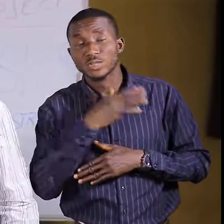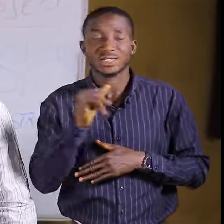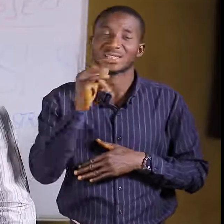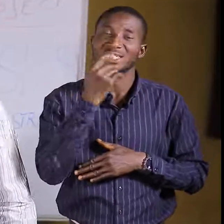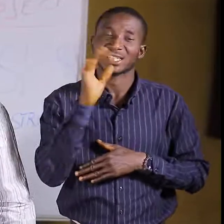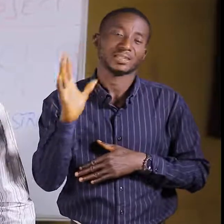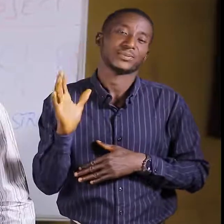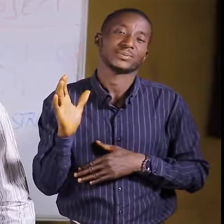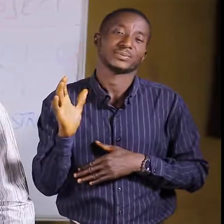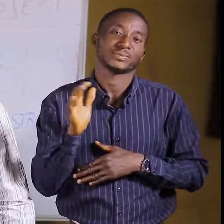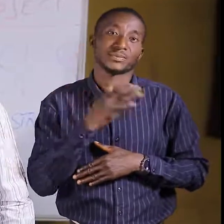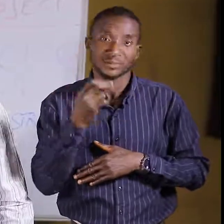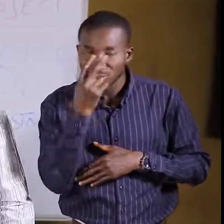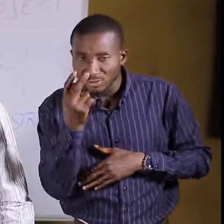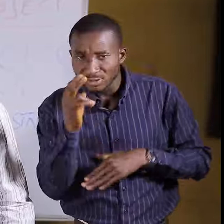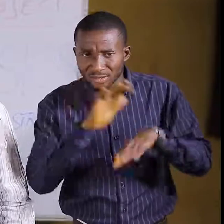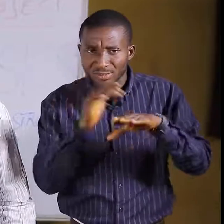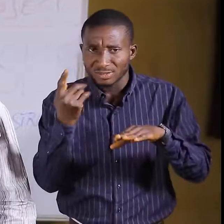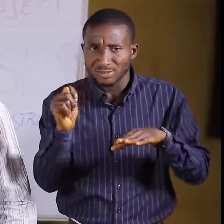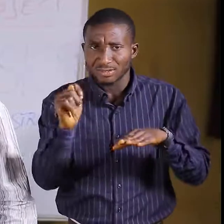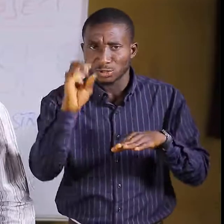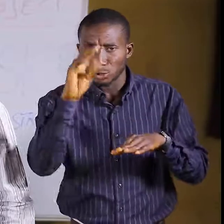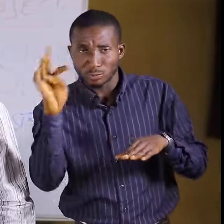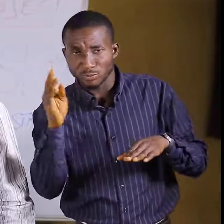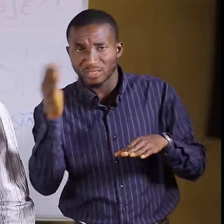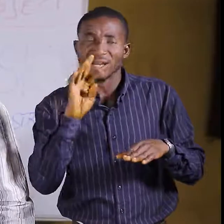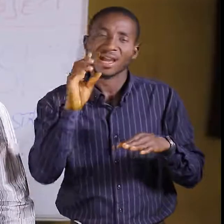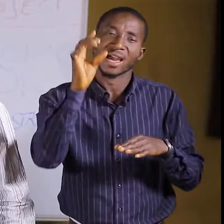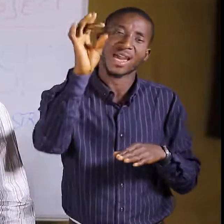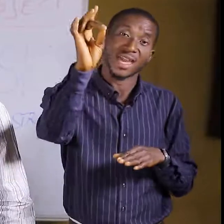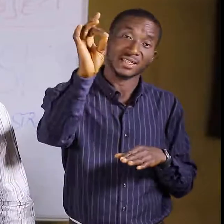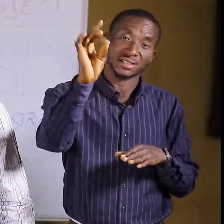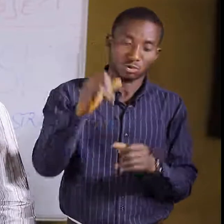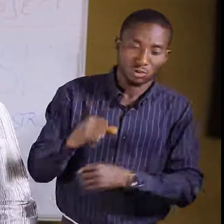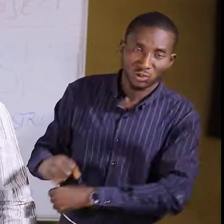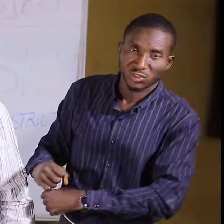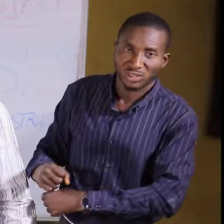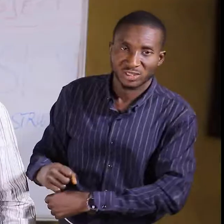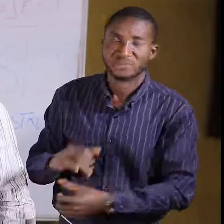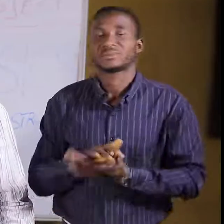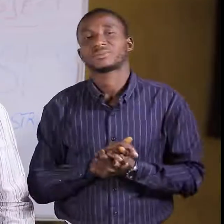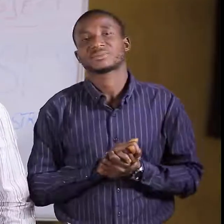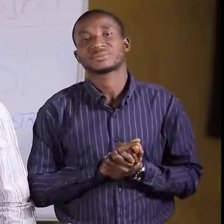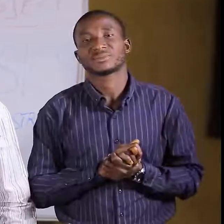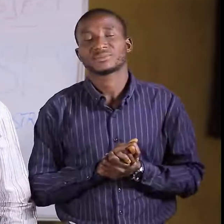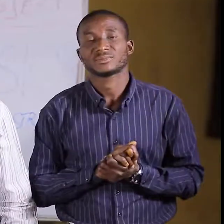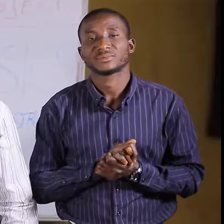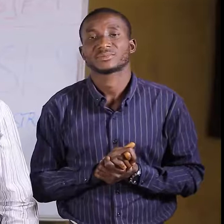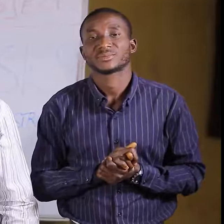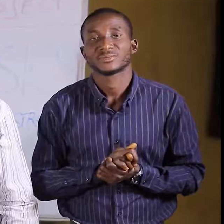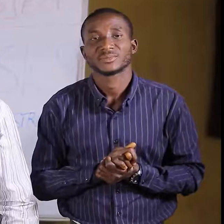look at the cubic, it's made up of 8 corners. So there are 8 atoms, molecules, or ions at those